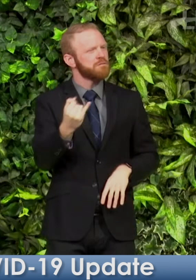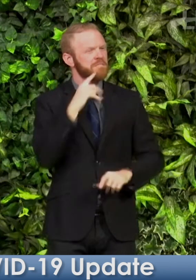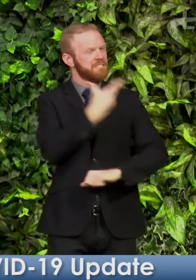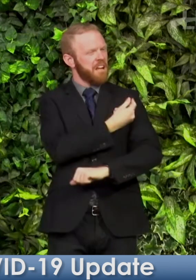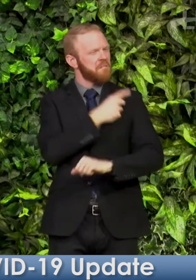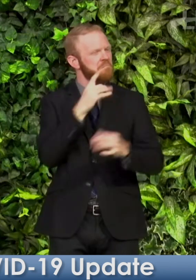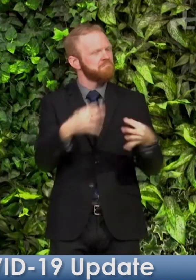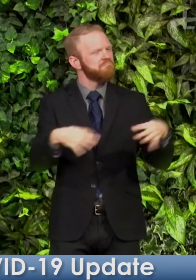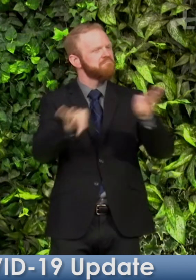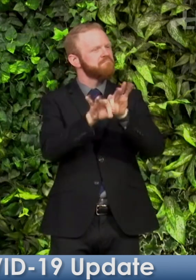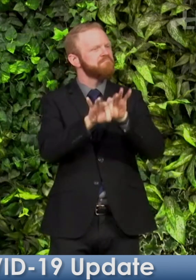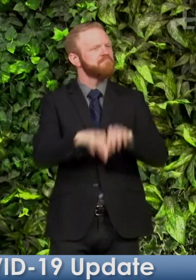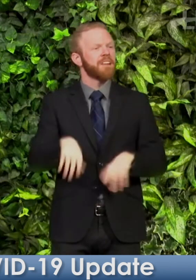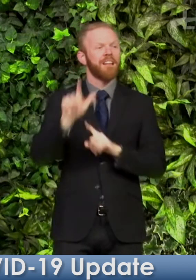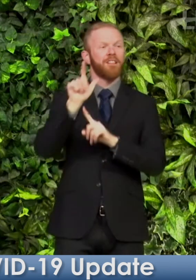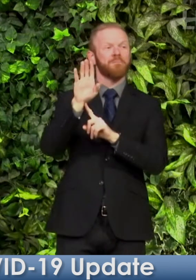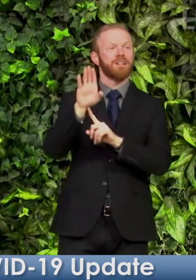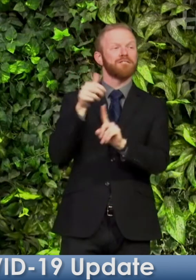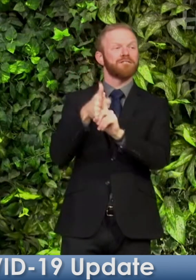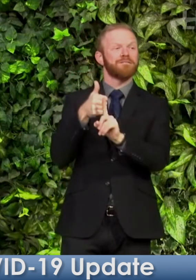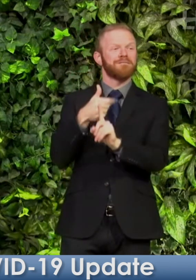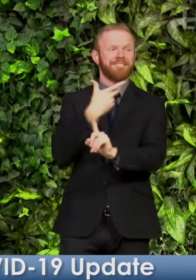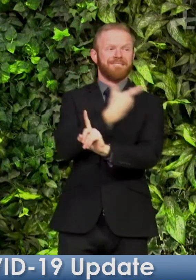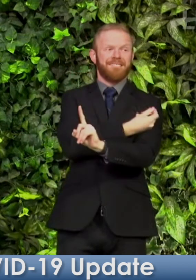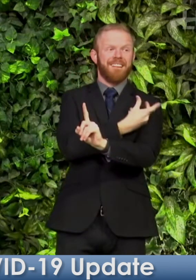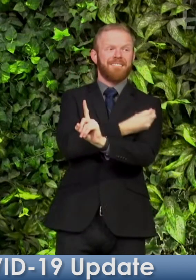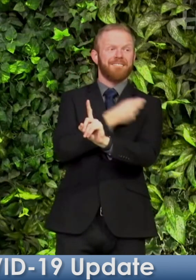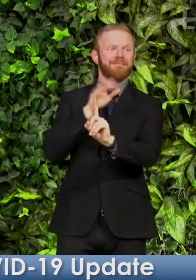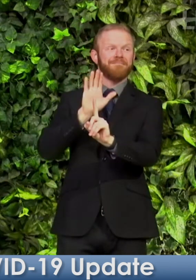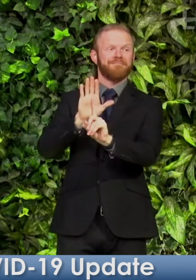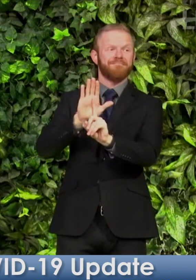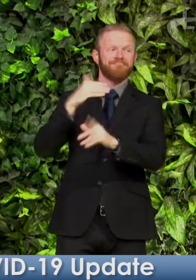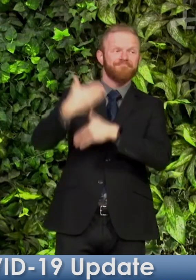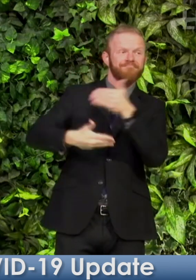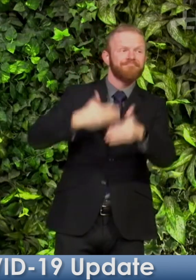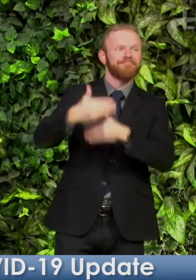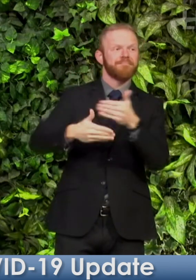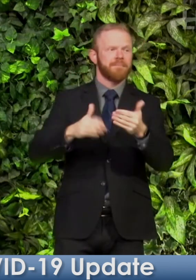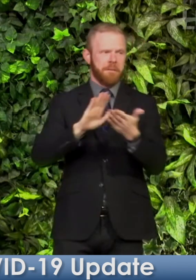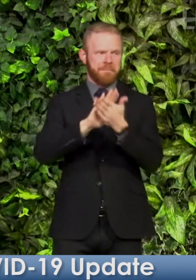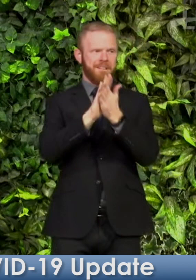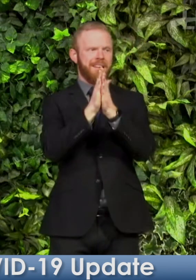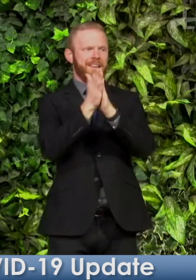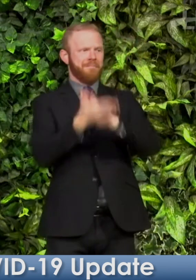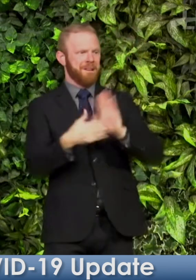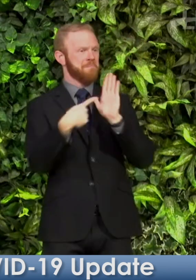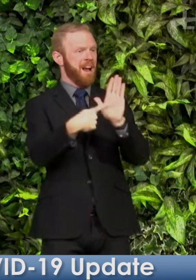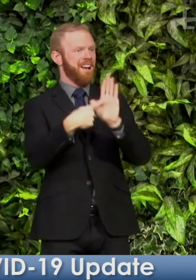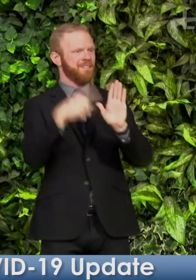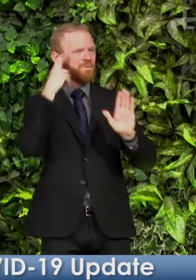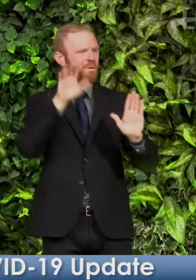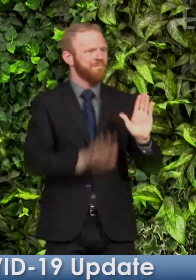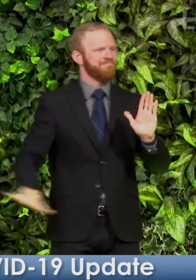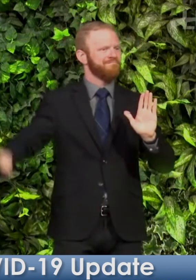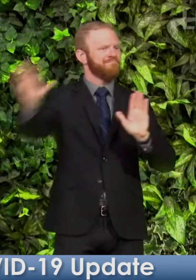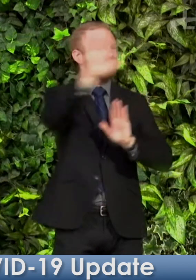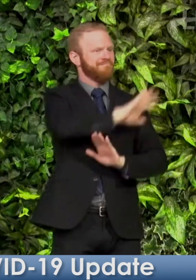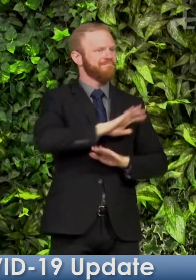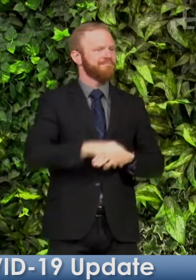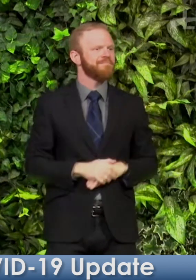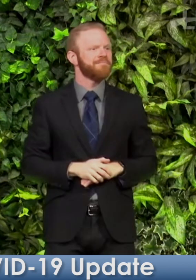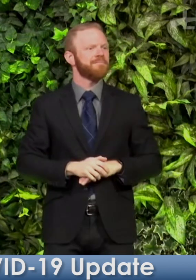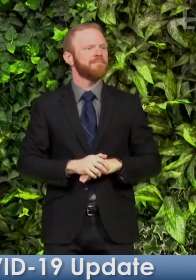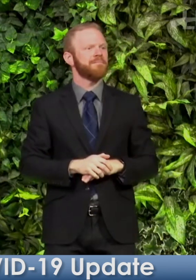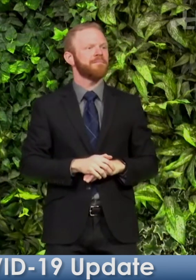vaccination effort has become a model. And because you've been able to be nimble and effective, you were able to